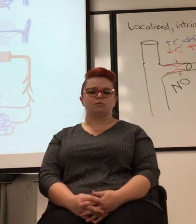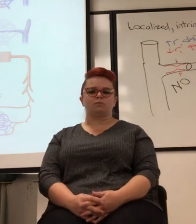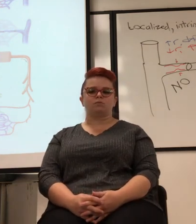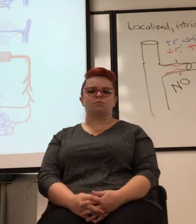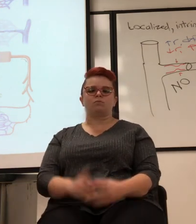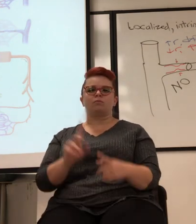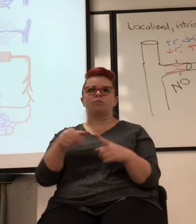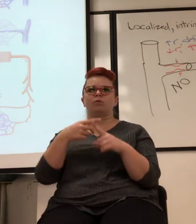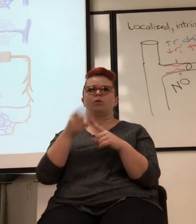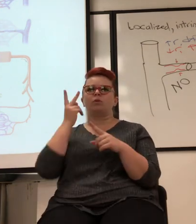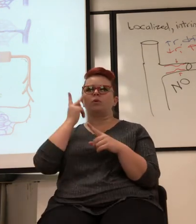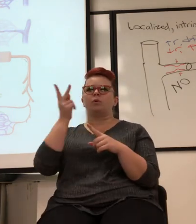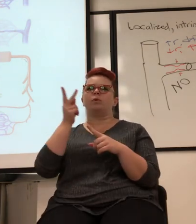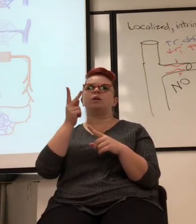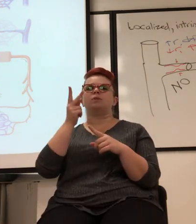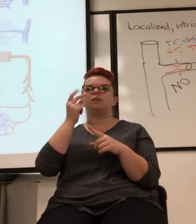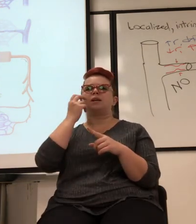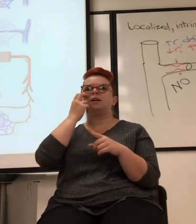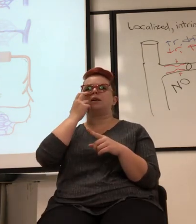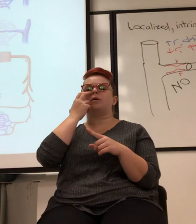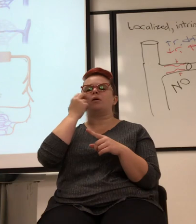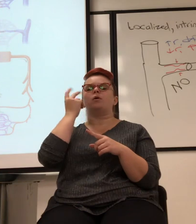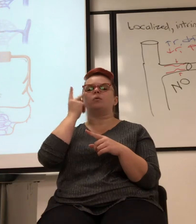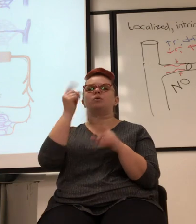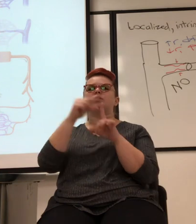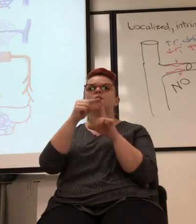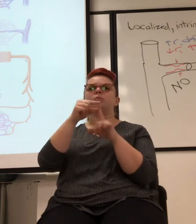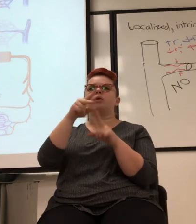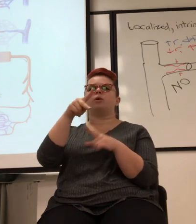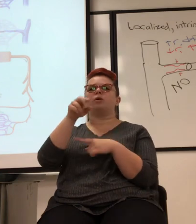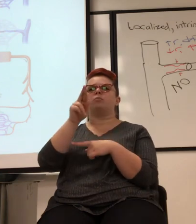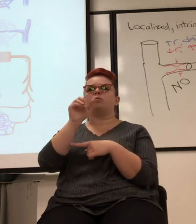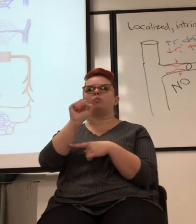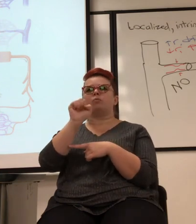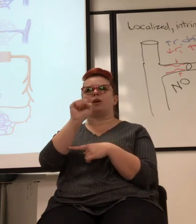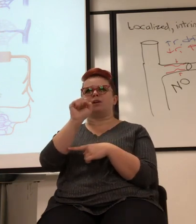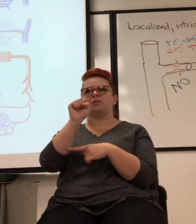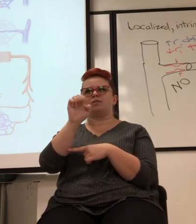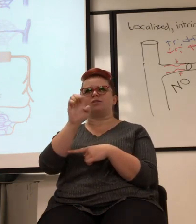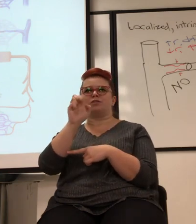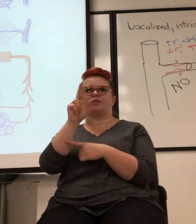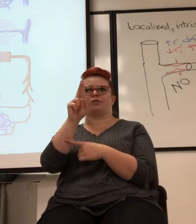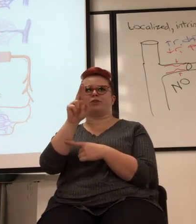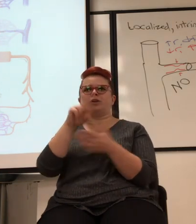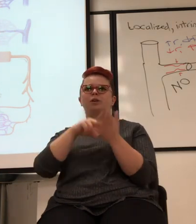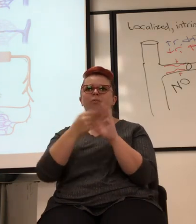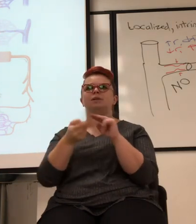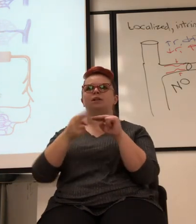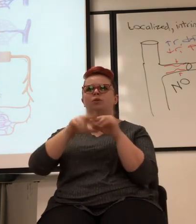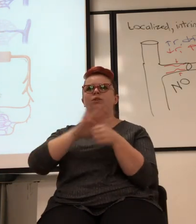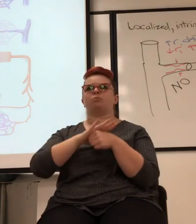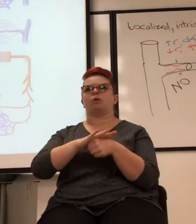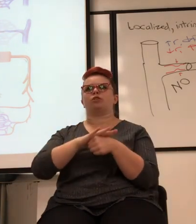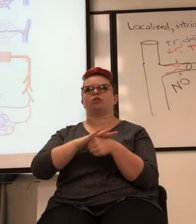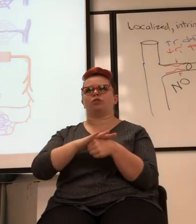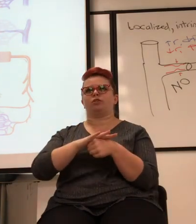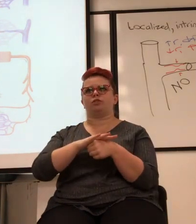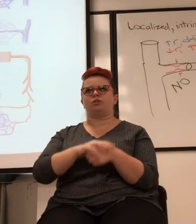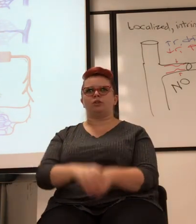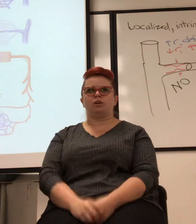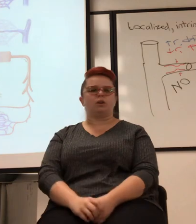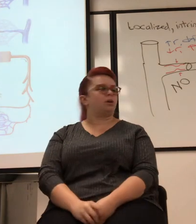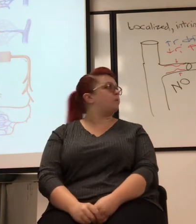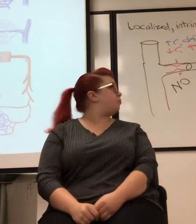Whenever you see the word pressor in physiology, it means increase in pressure. Okay. So that example,